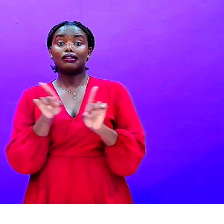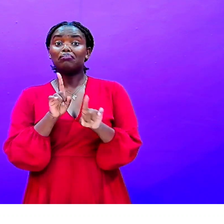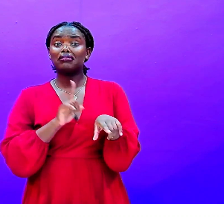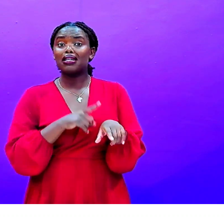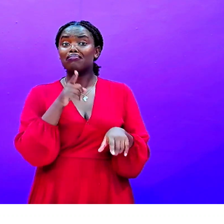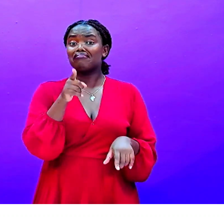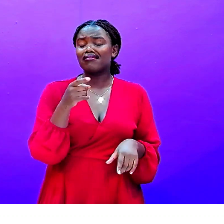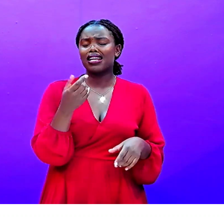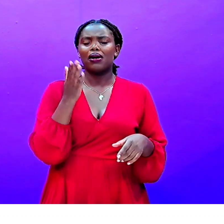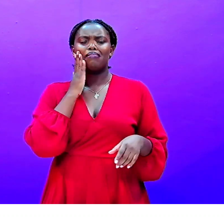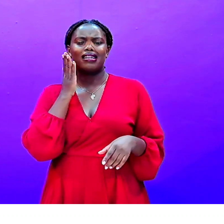attention.